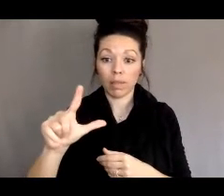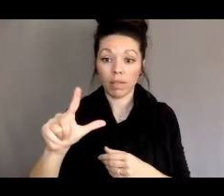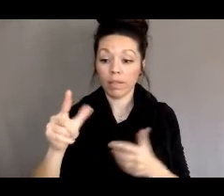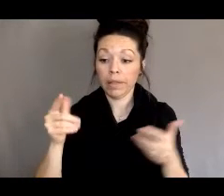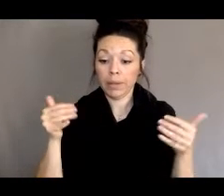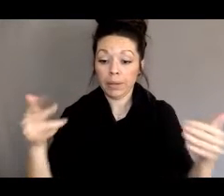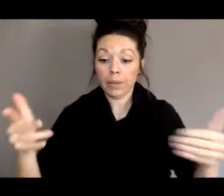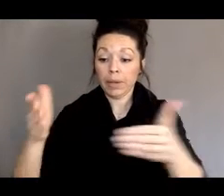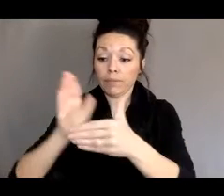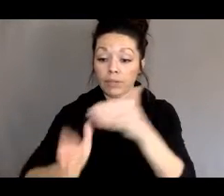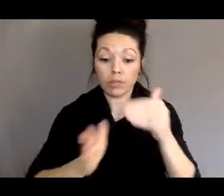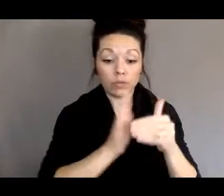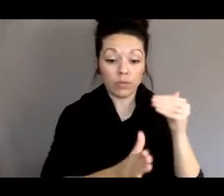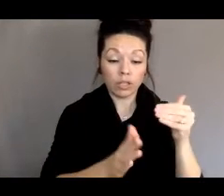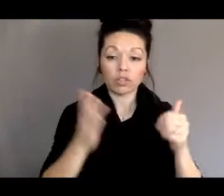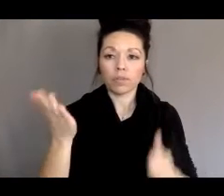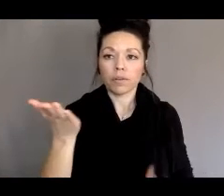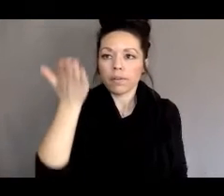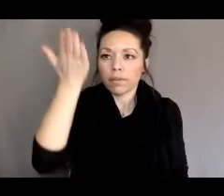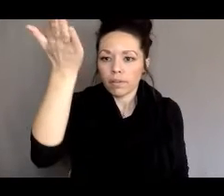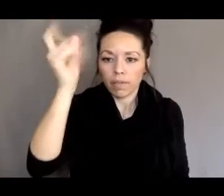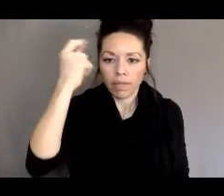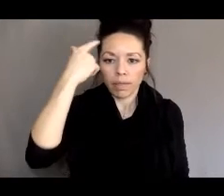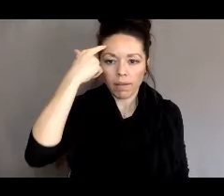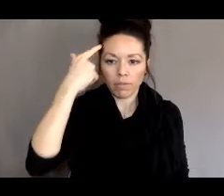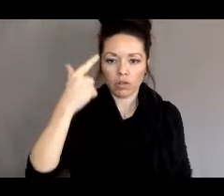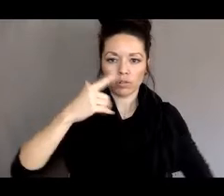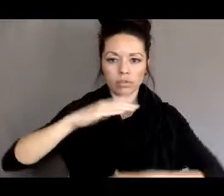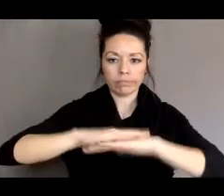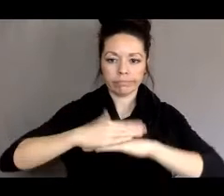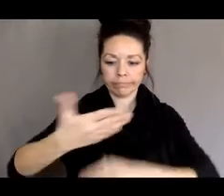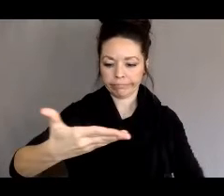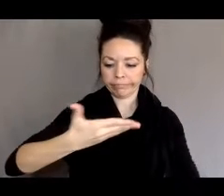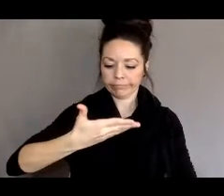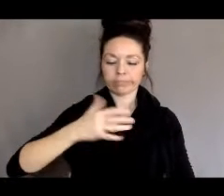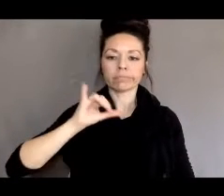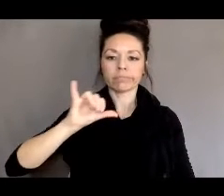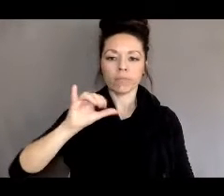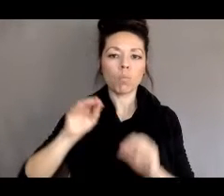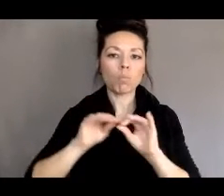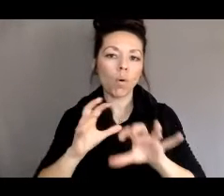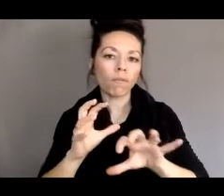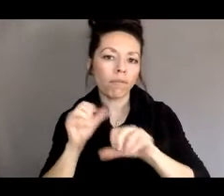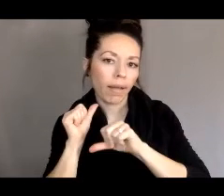governor in a more expedited manner.